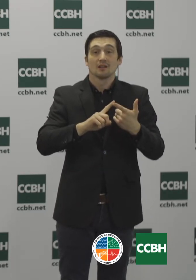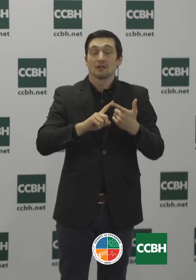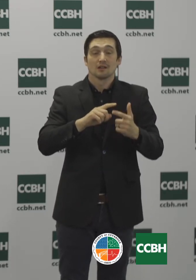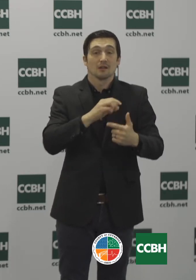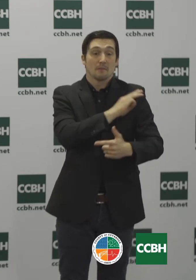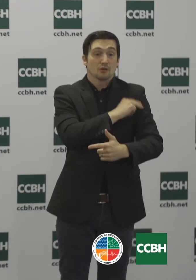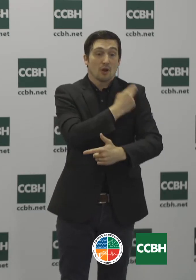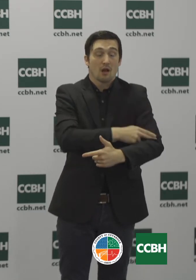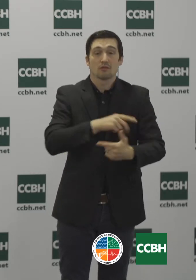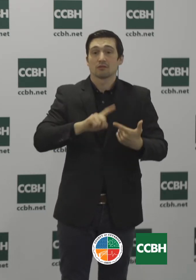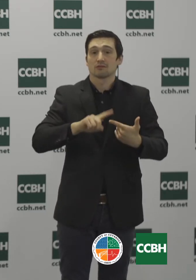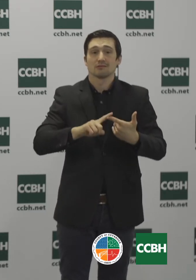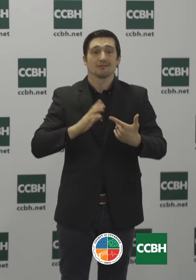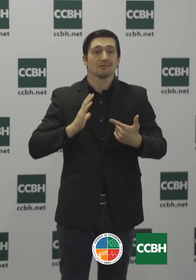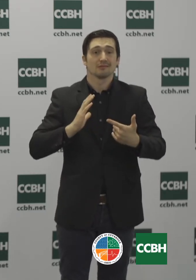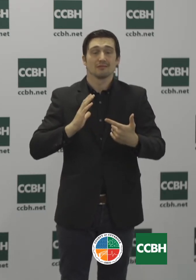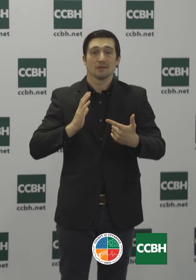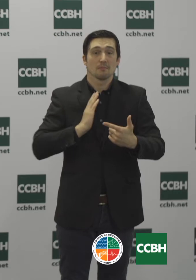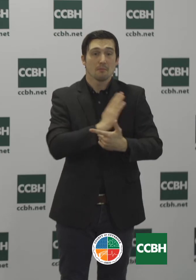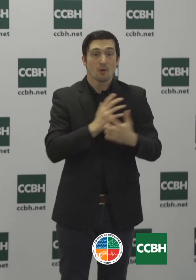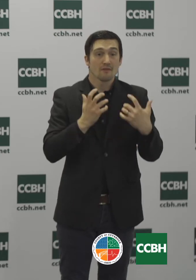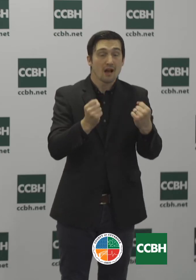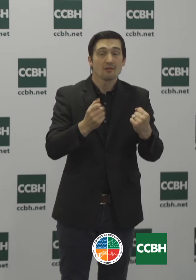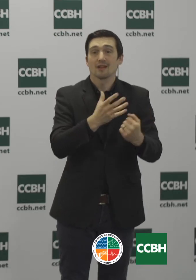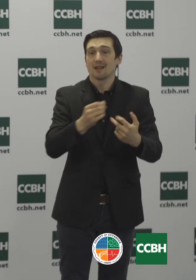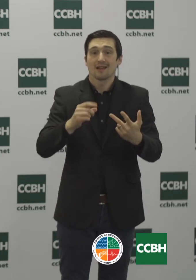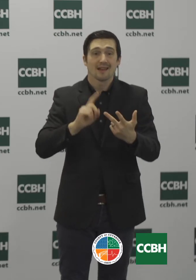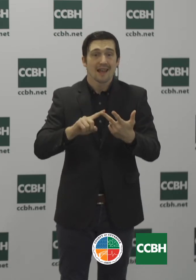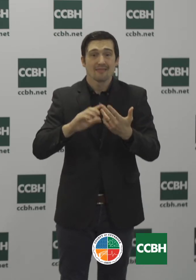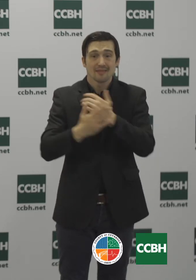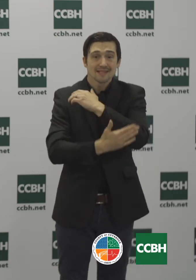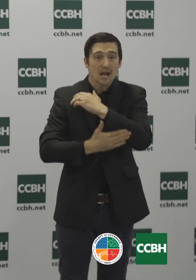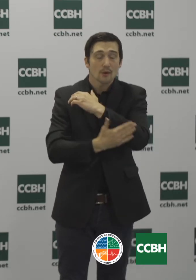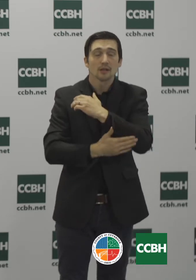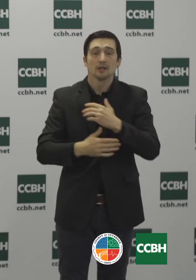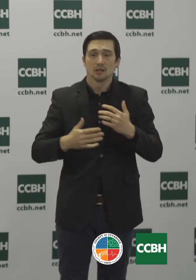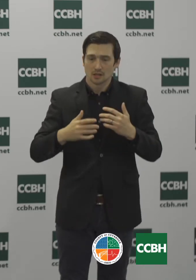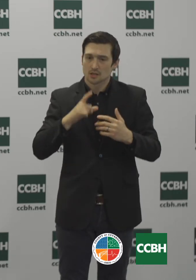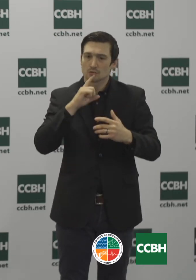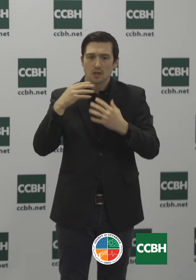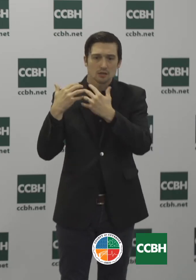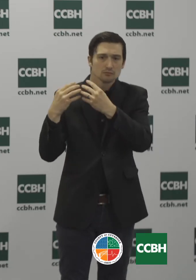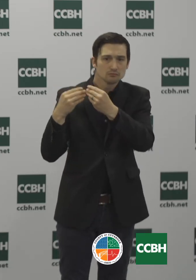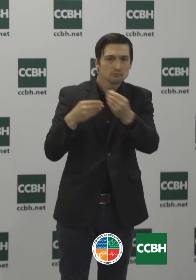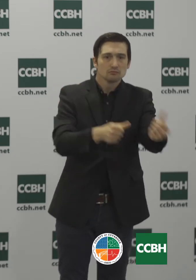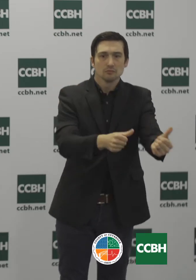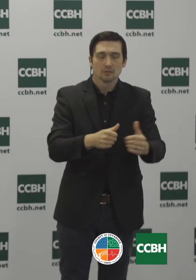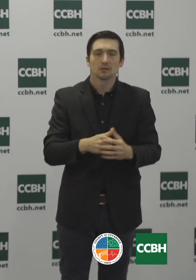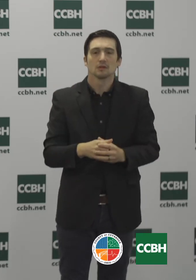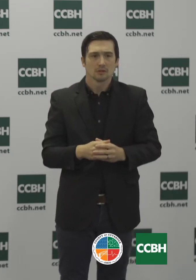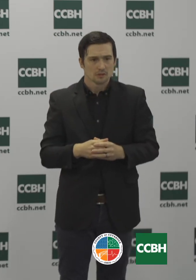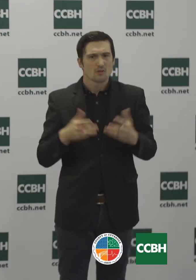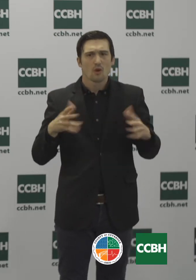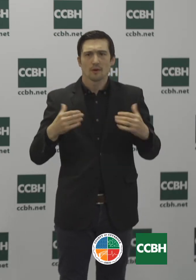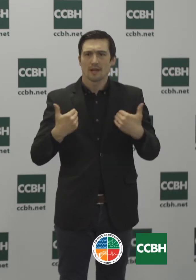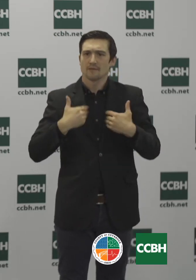has really worked well. With this increased funding, we are amping up what is already a well-oiled